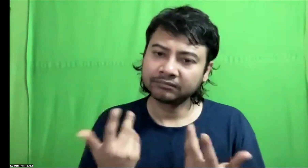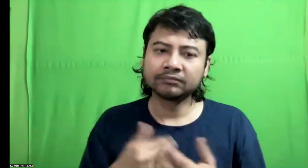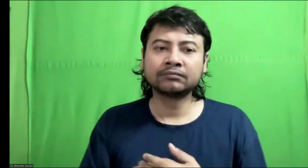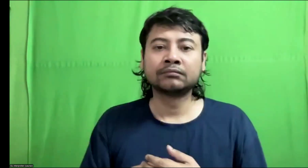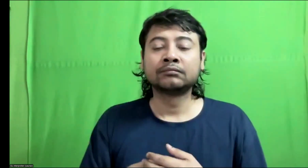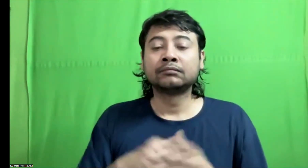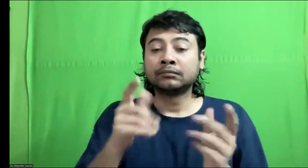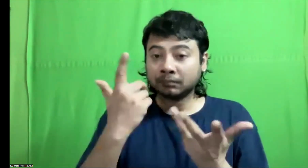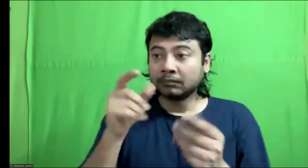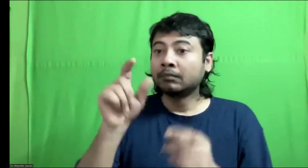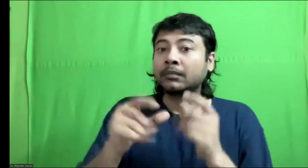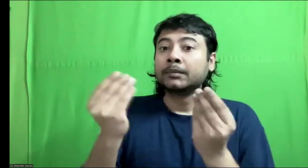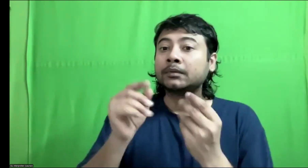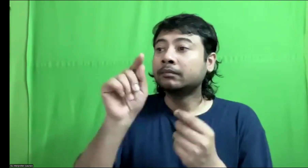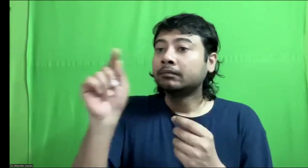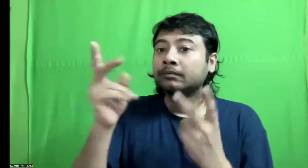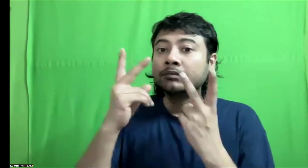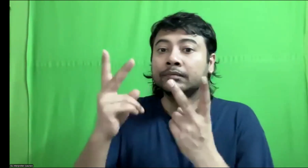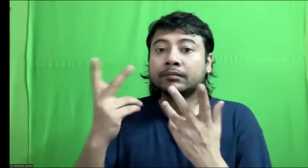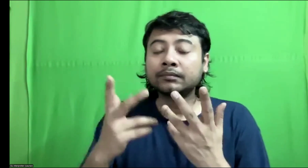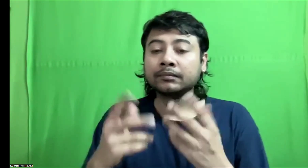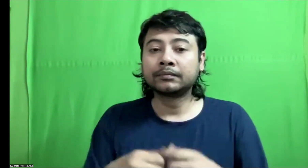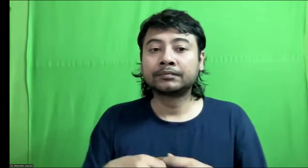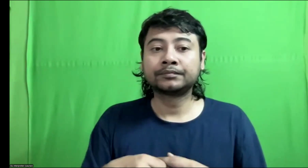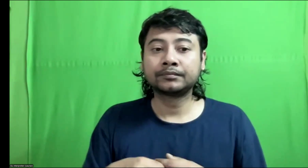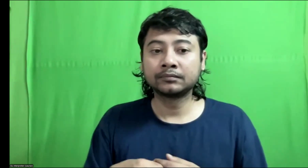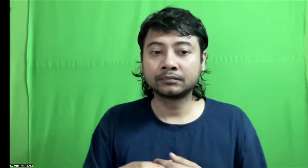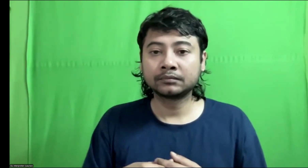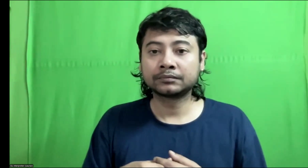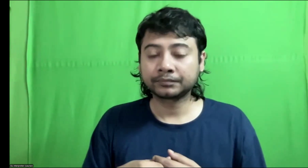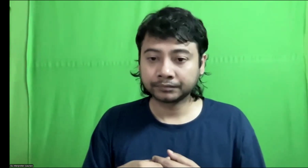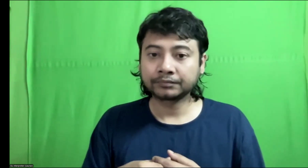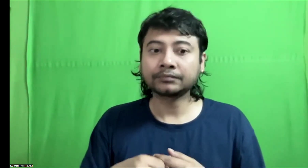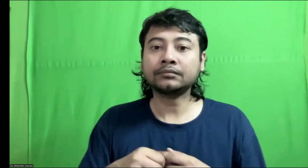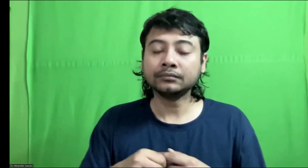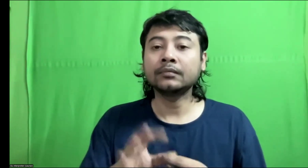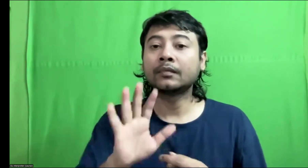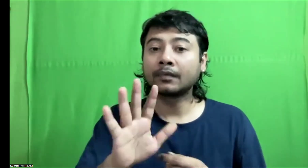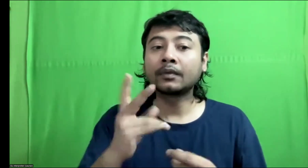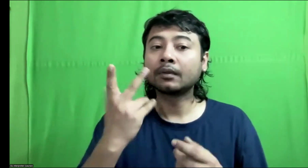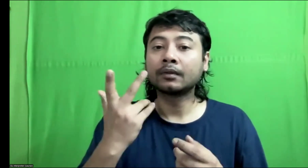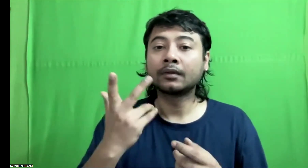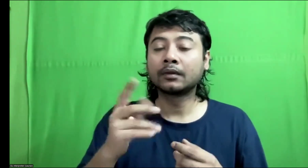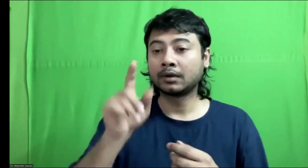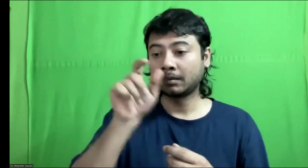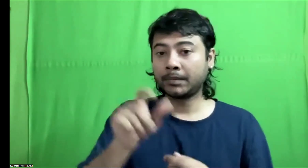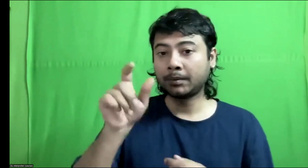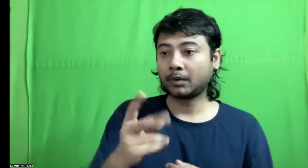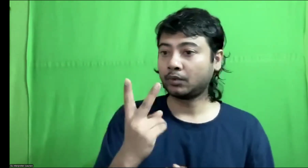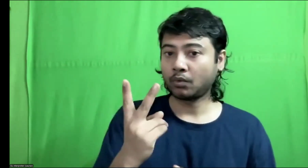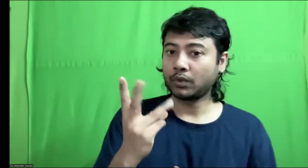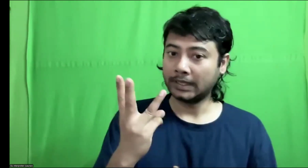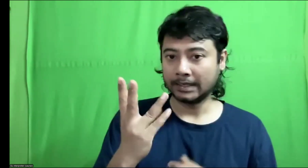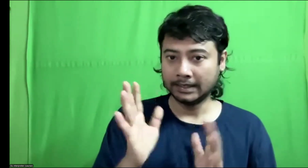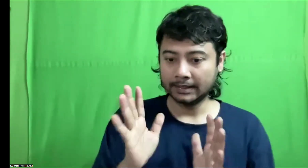Damodar. And one more person will carry these lamps. So you ring the bell of your